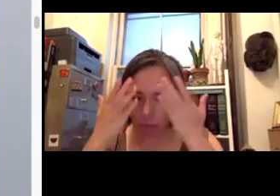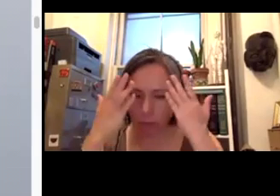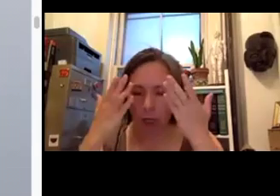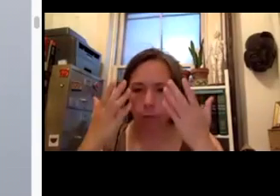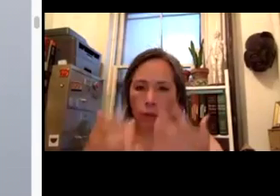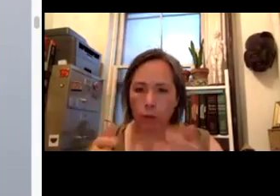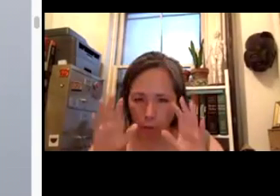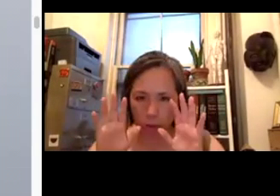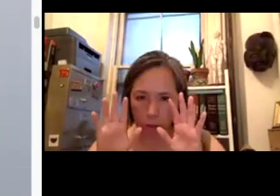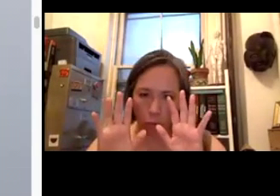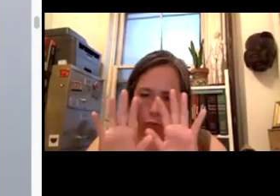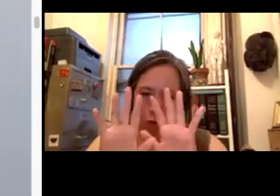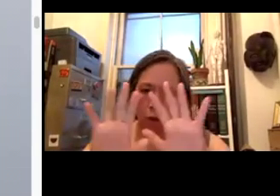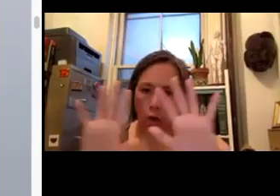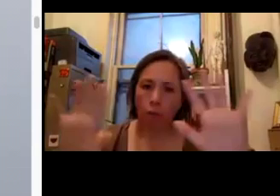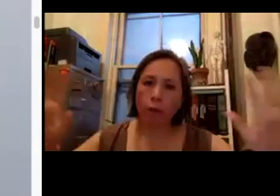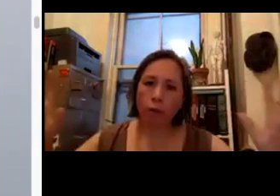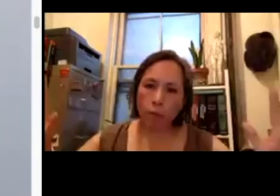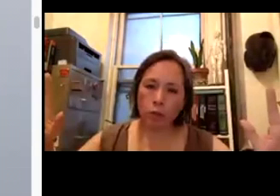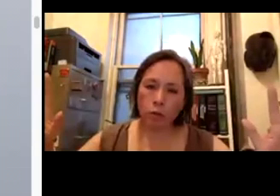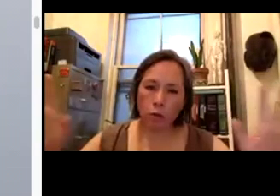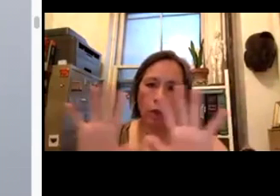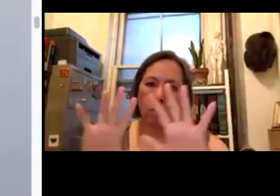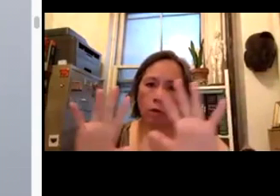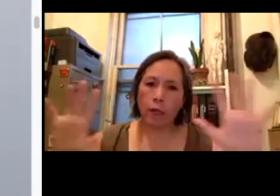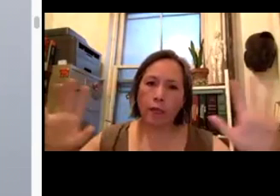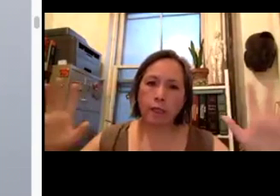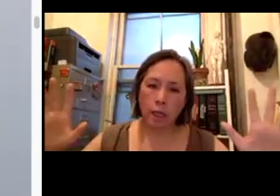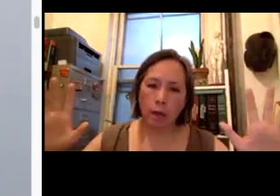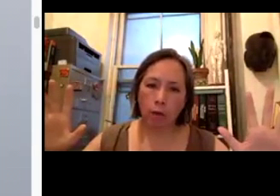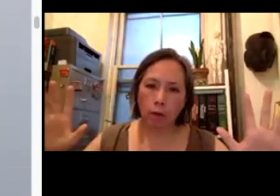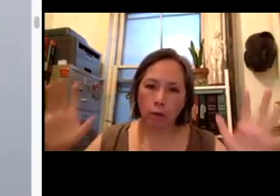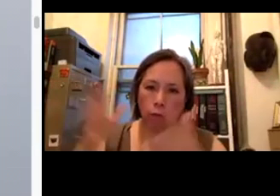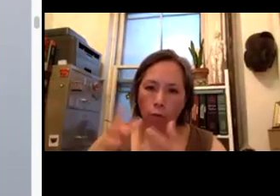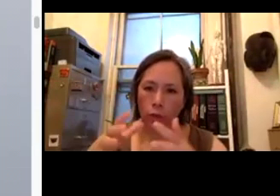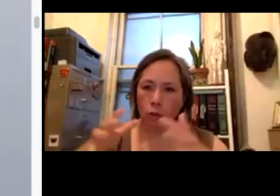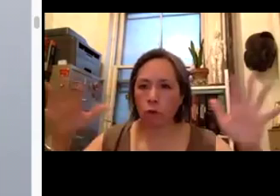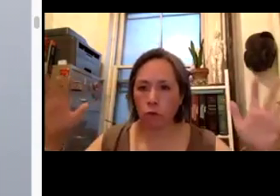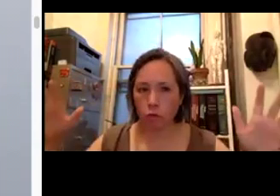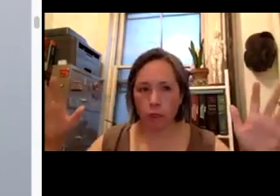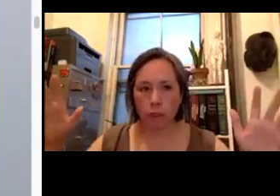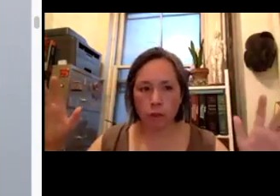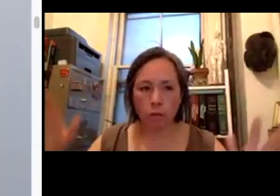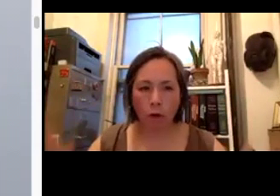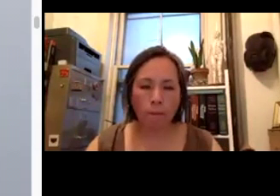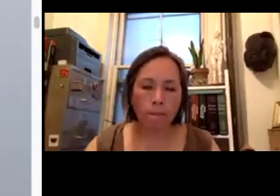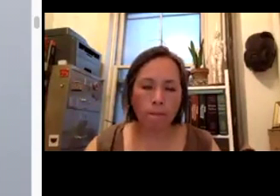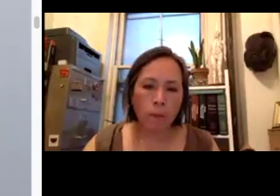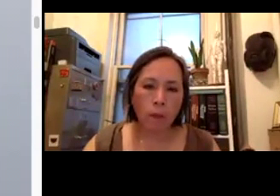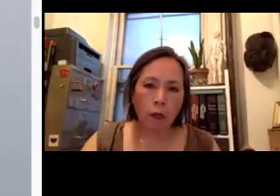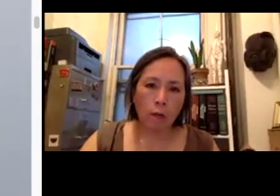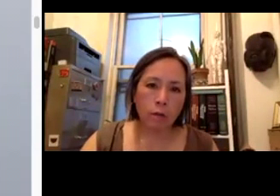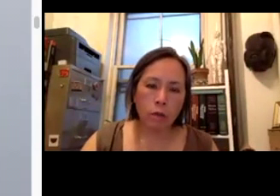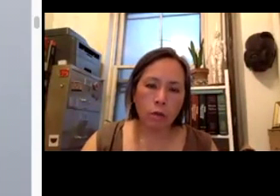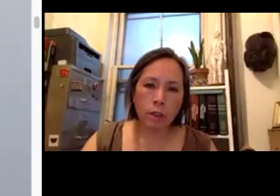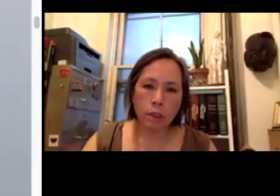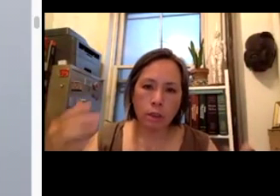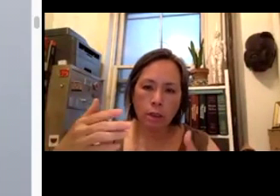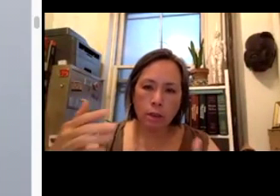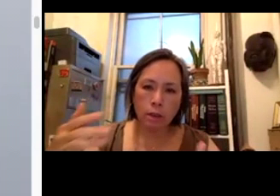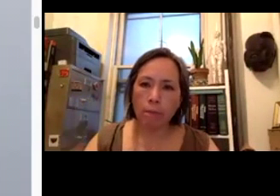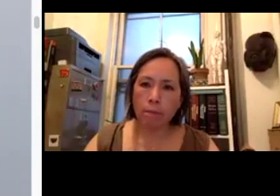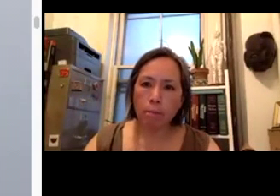right? More microscopically, or you can see a bigger picture and a bigger landscape, right? The forest or the trees, right?